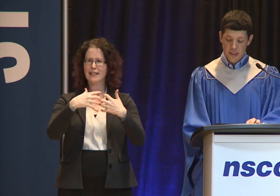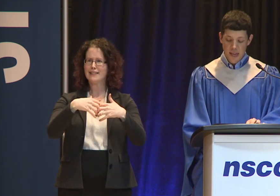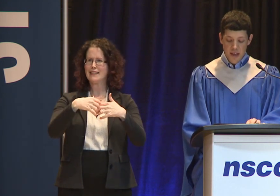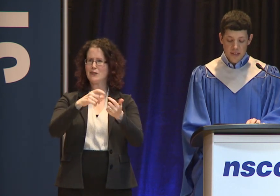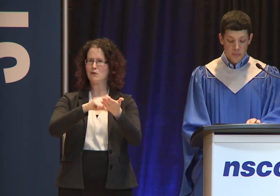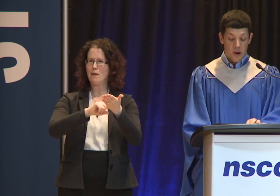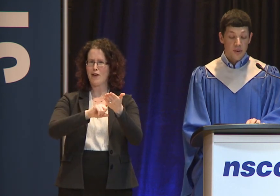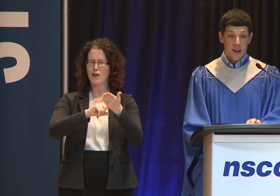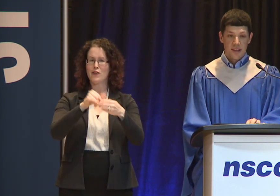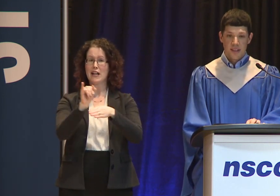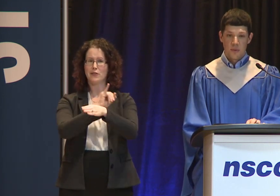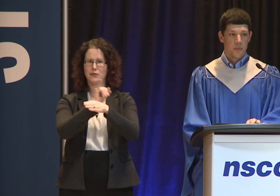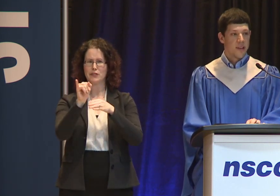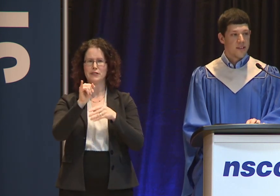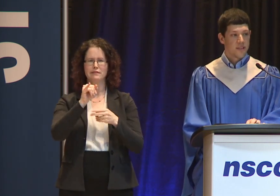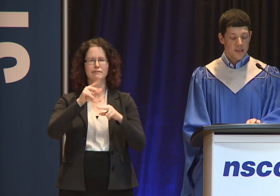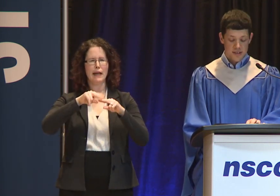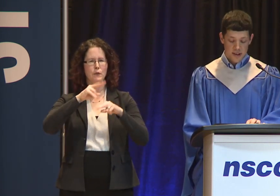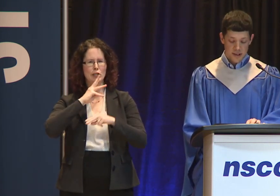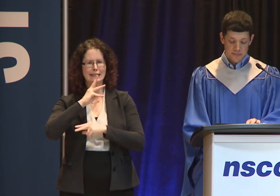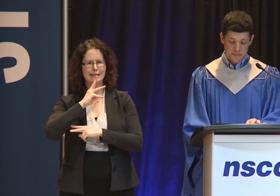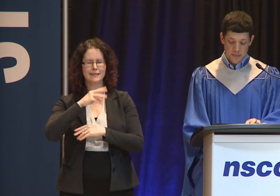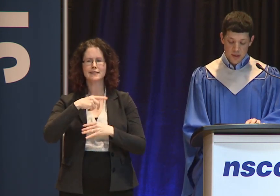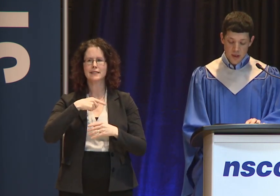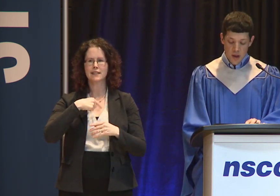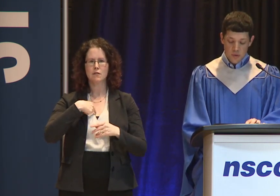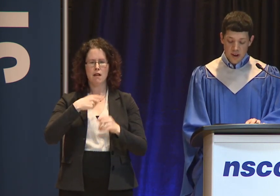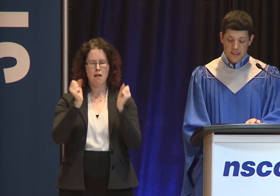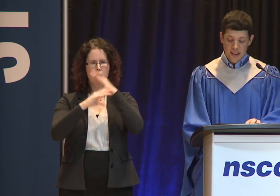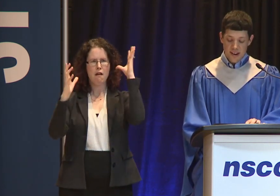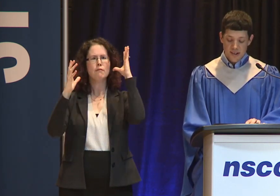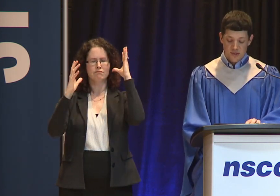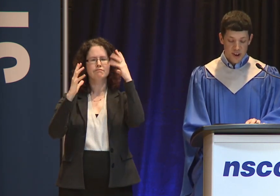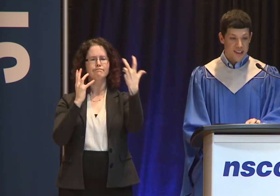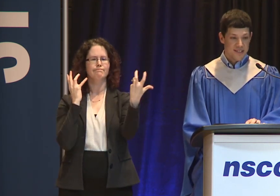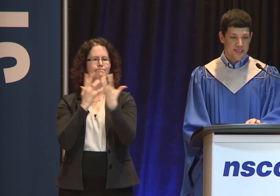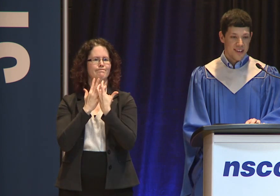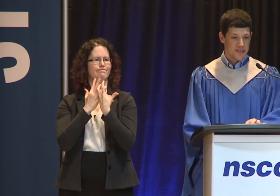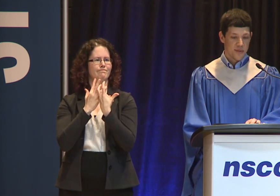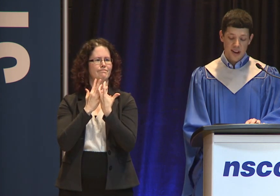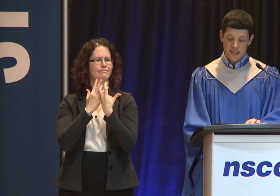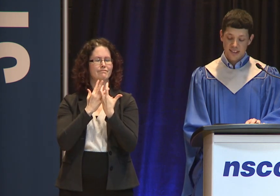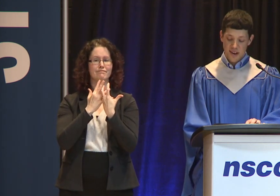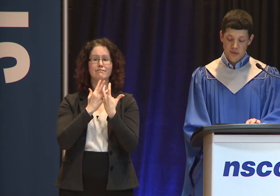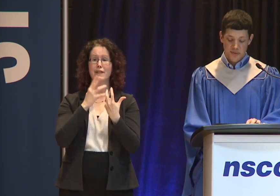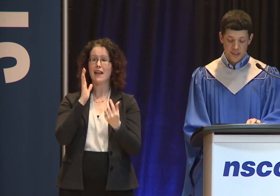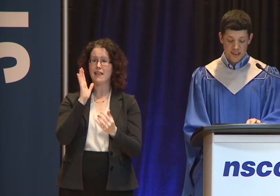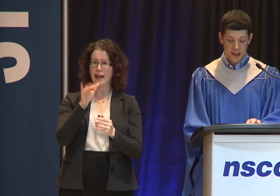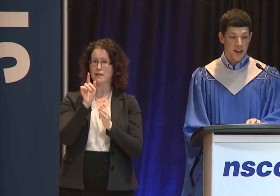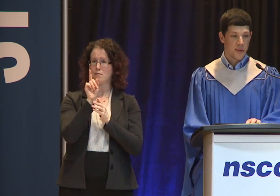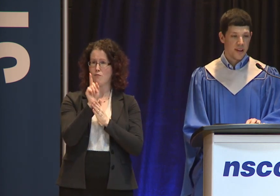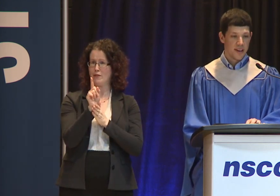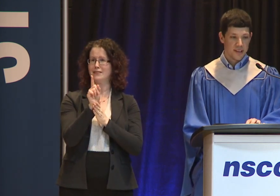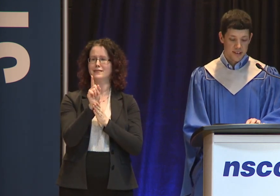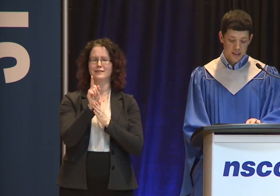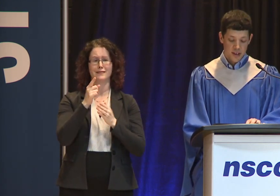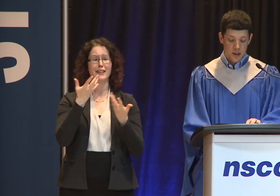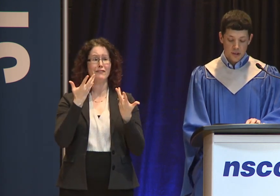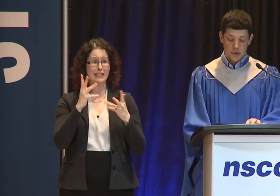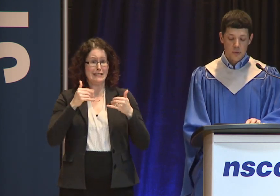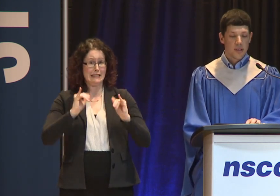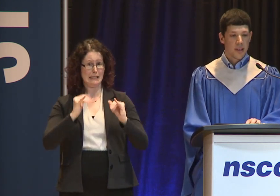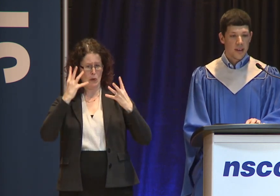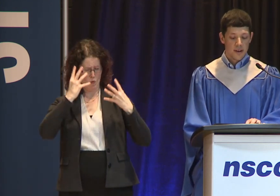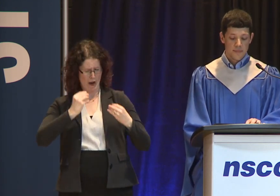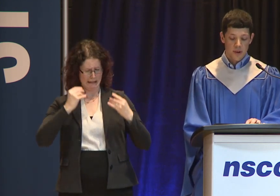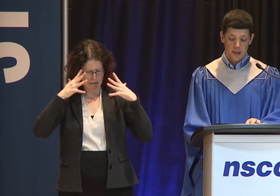turning. The more I read, the more potential I saw. Right there, drenched and surprisingly hopeful, I applied.